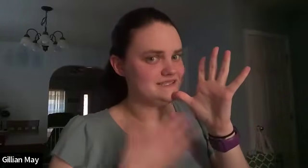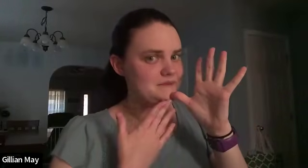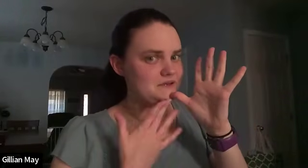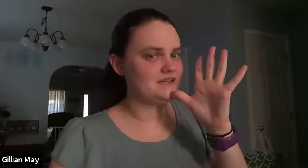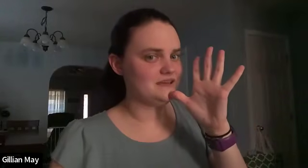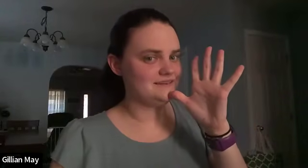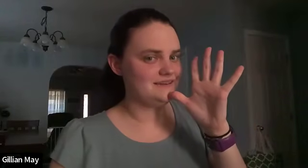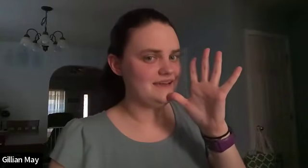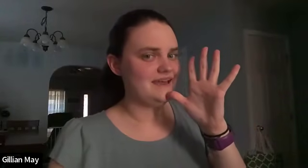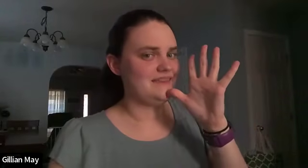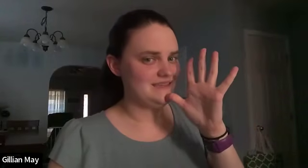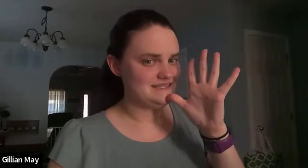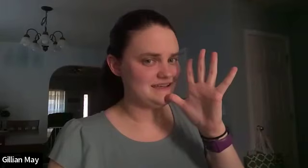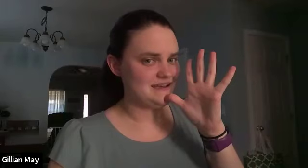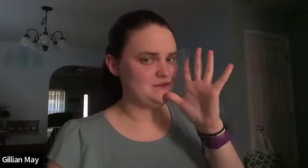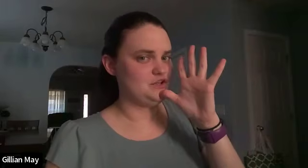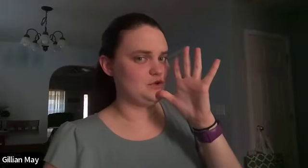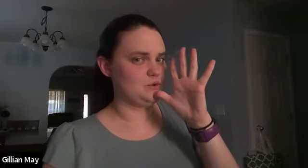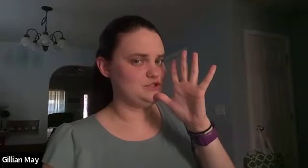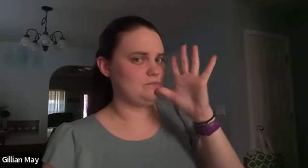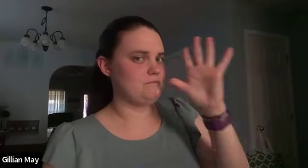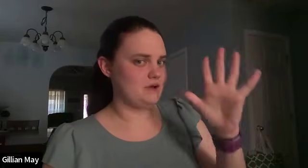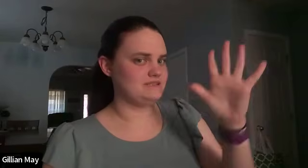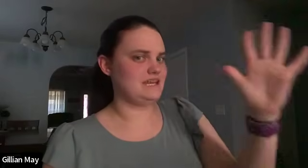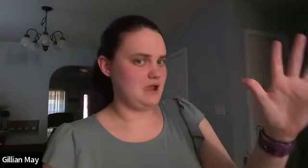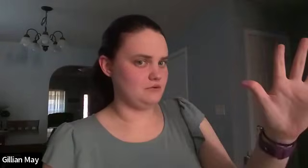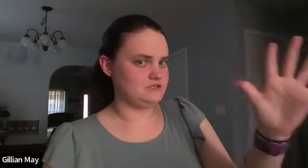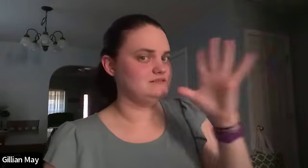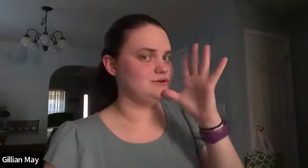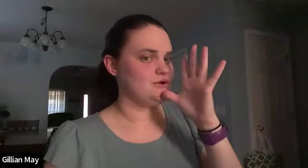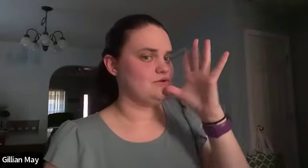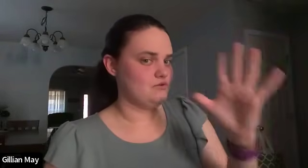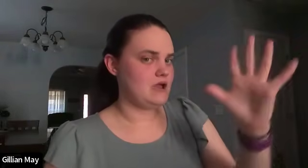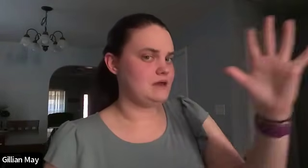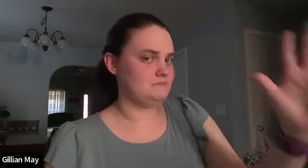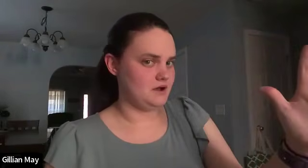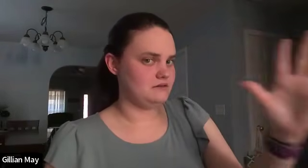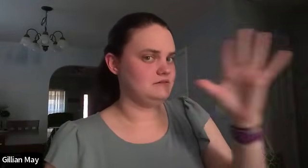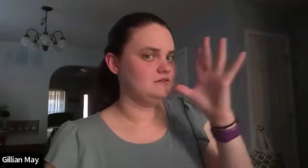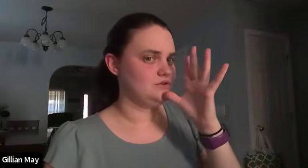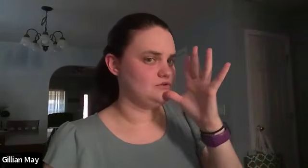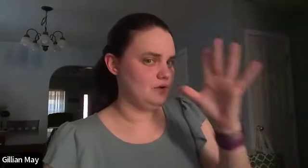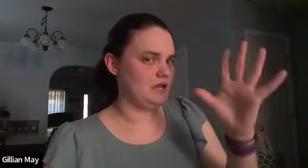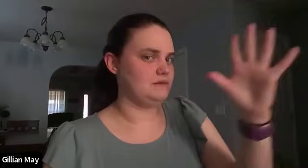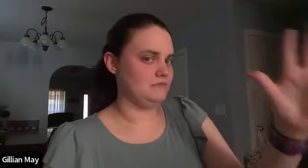set up here again. This time you're going to bounce it out. Grandma,